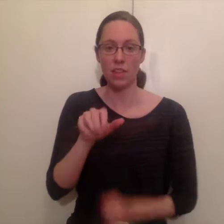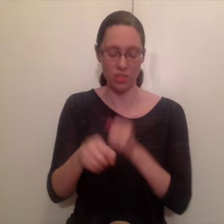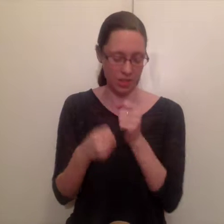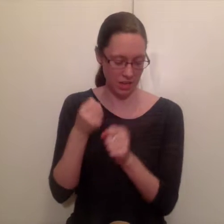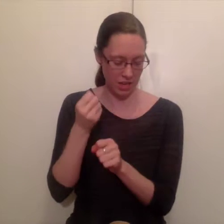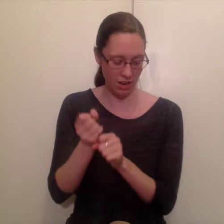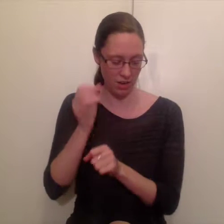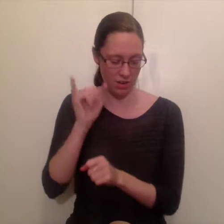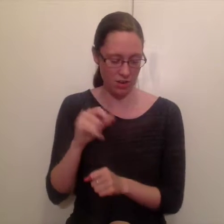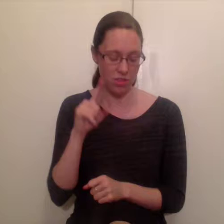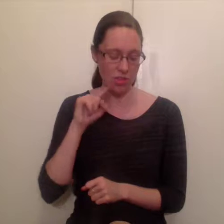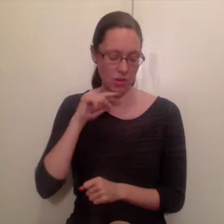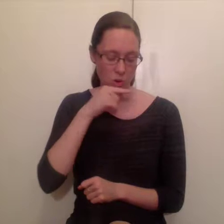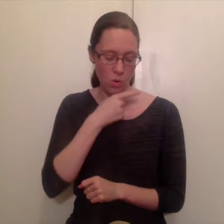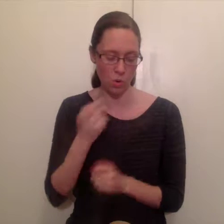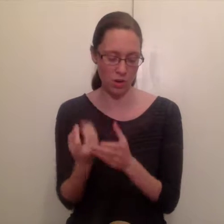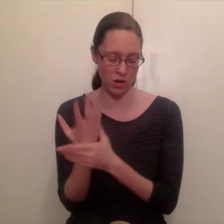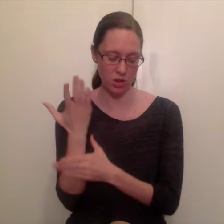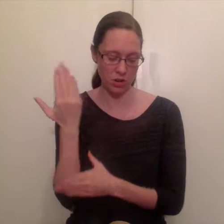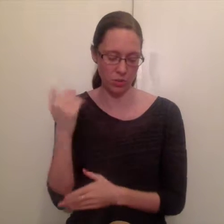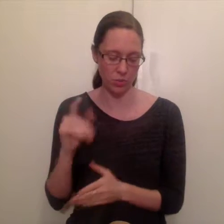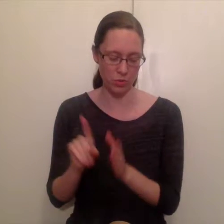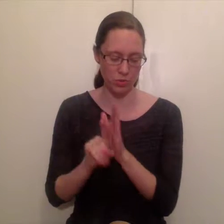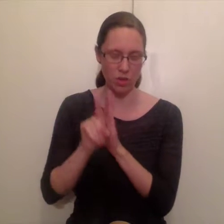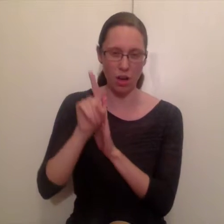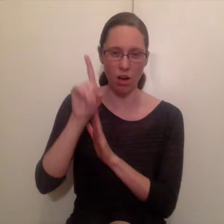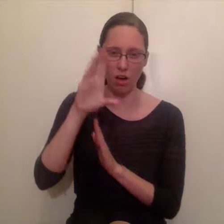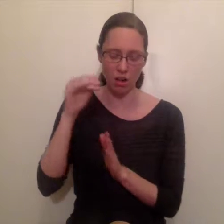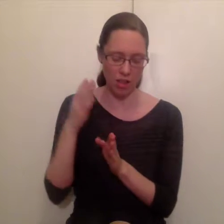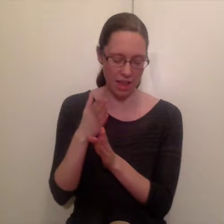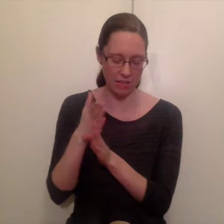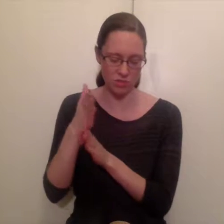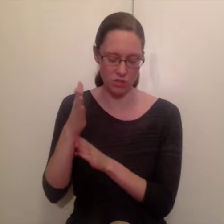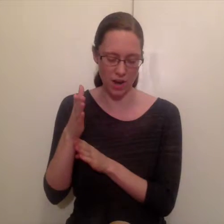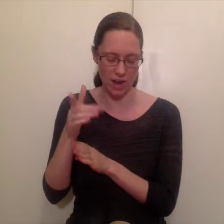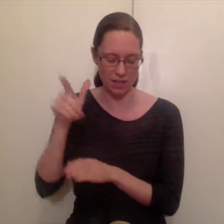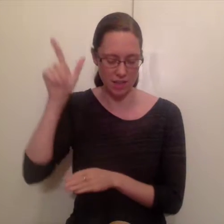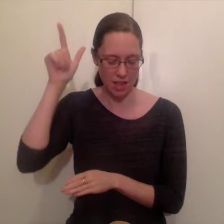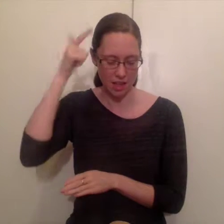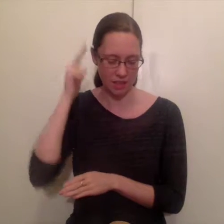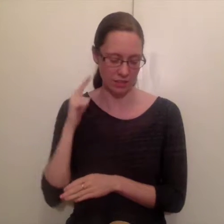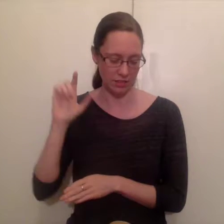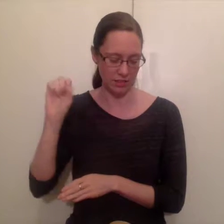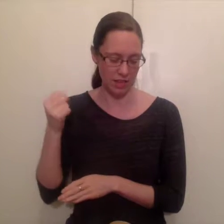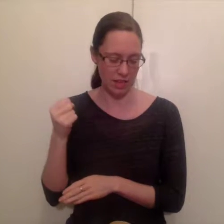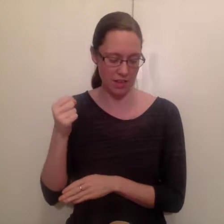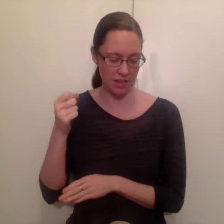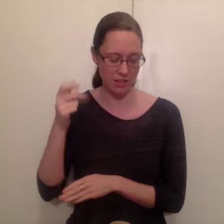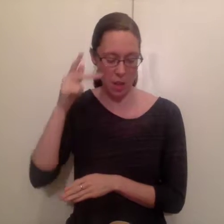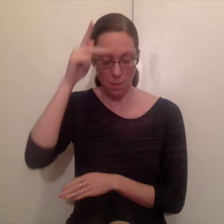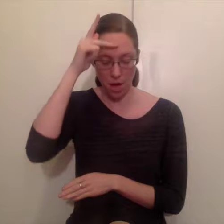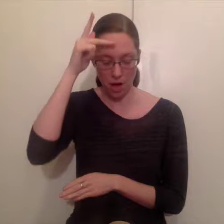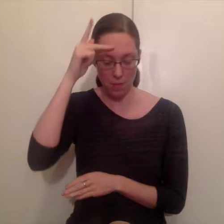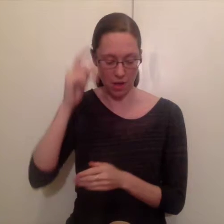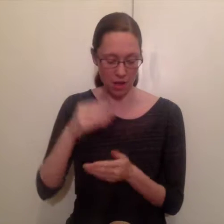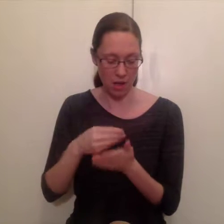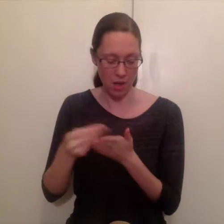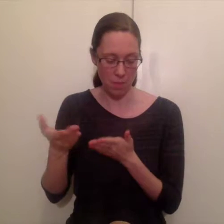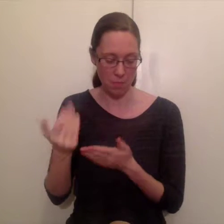The year the corn grew tall and straight, Leah's papa